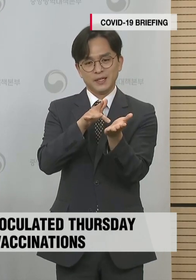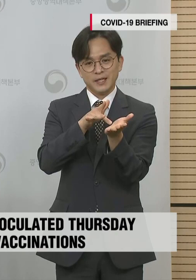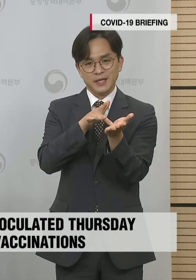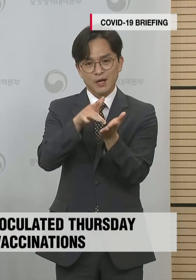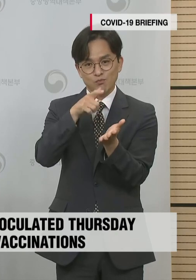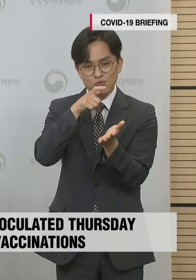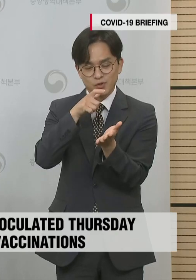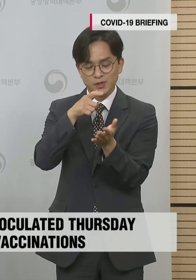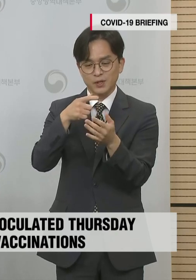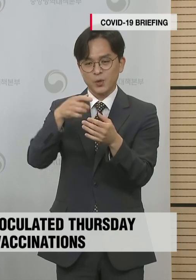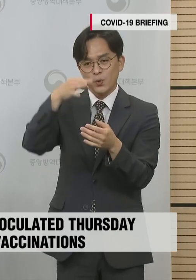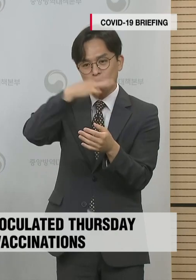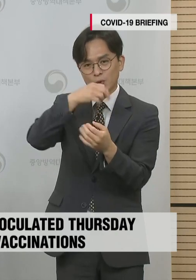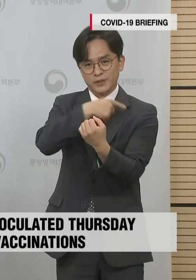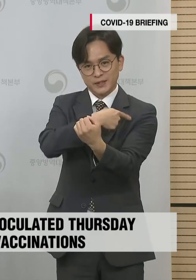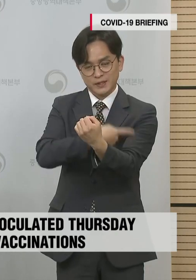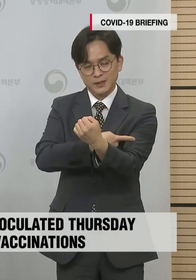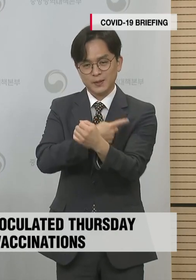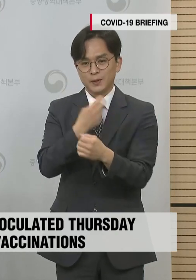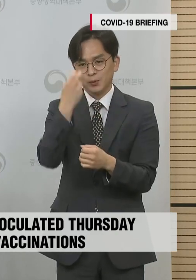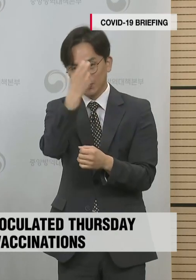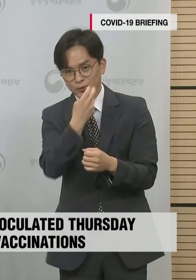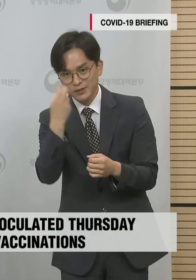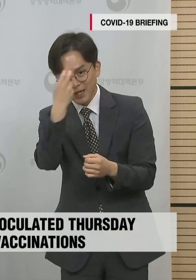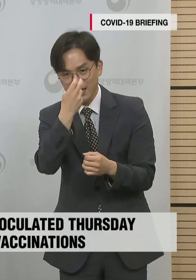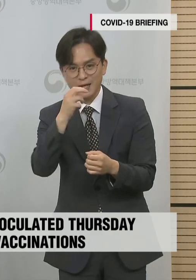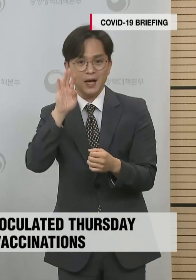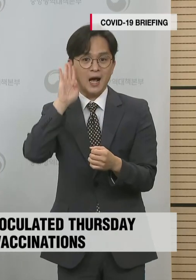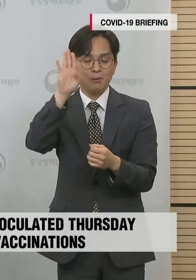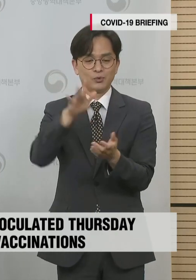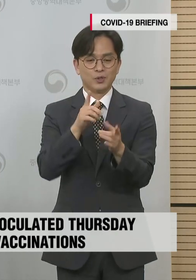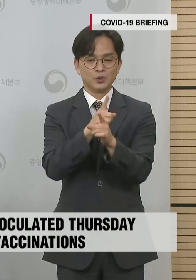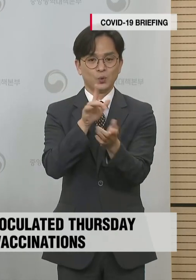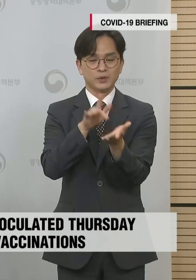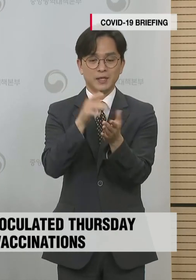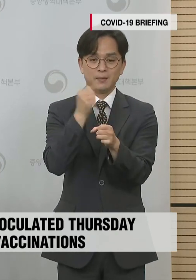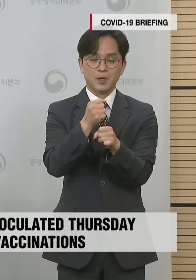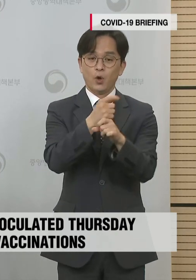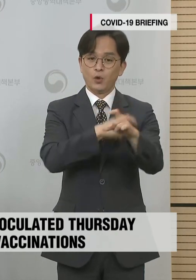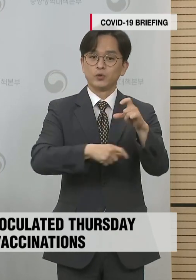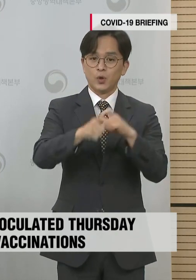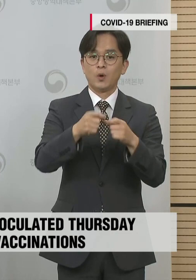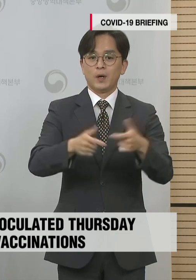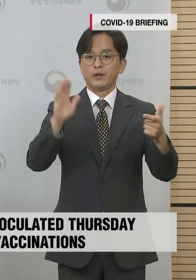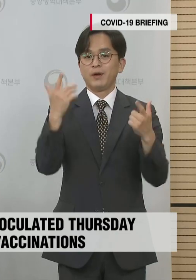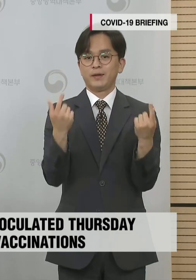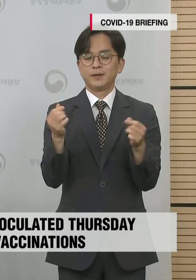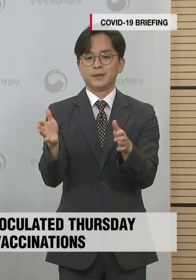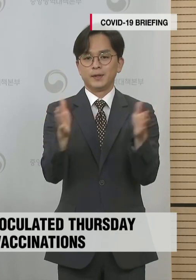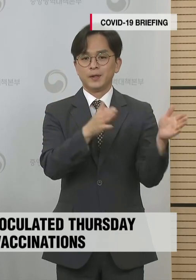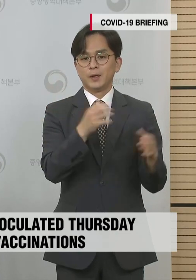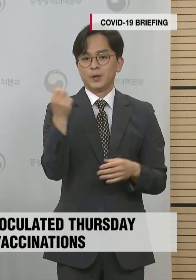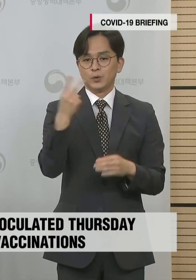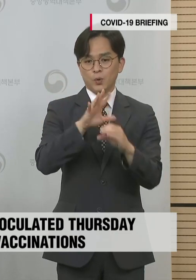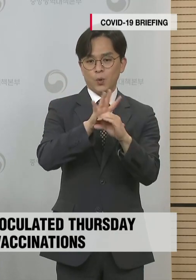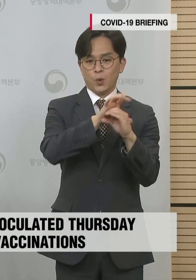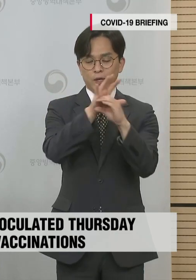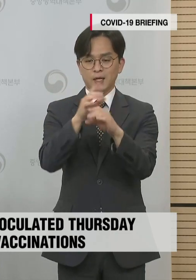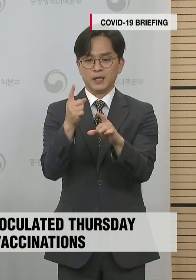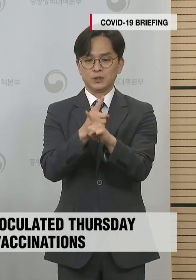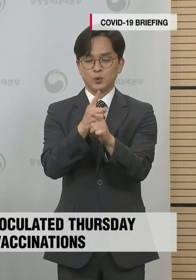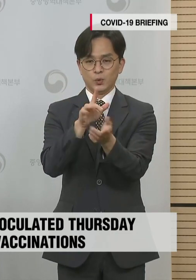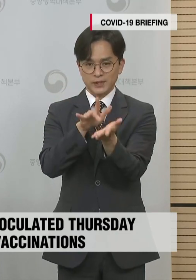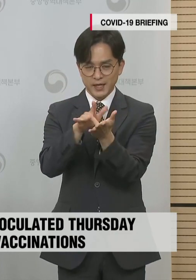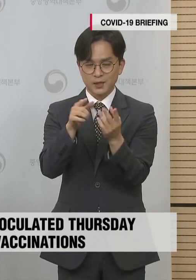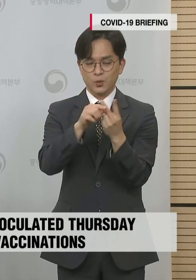the COVID-19, and we believe that we can expand these development platforms going forward. Moreover, as for